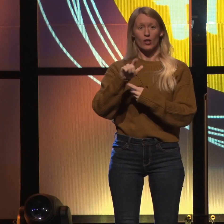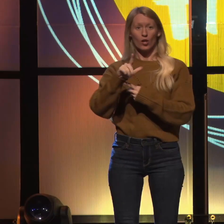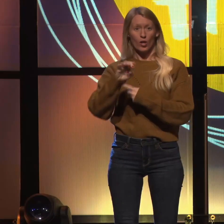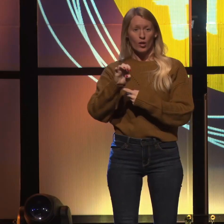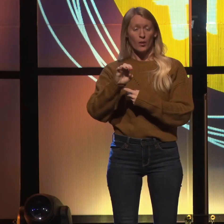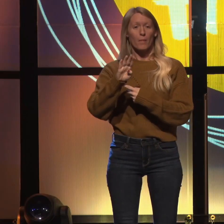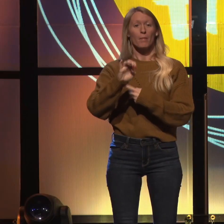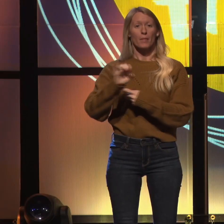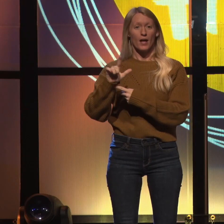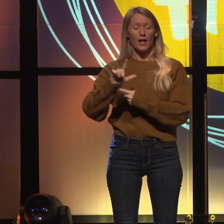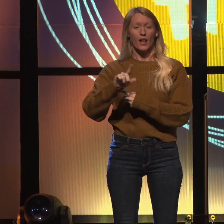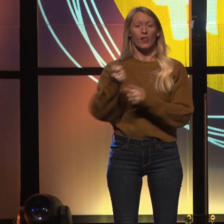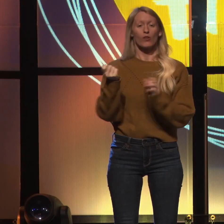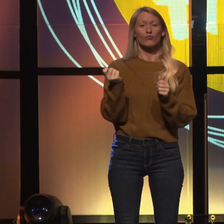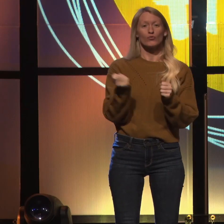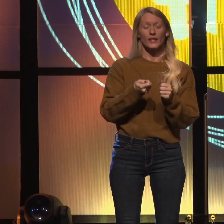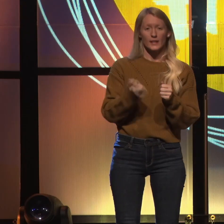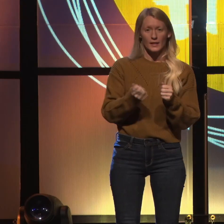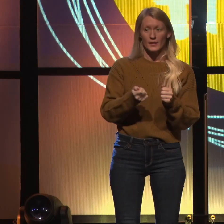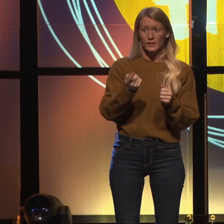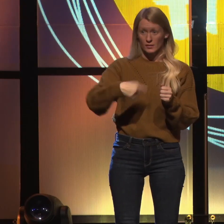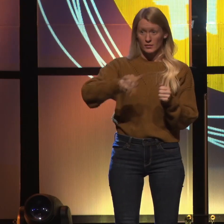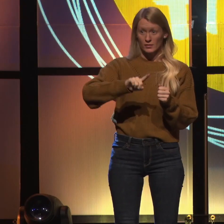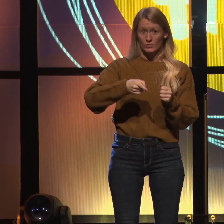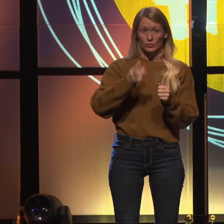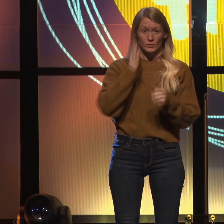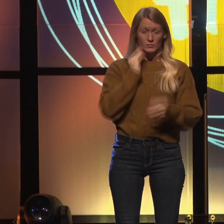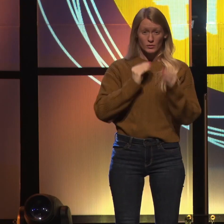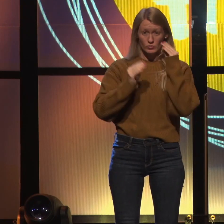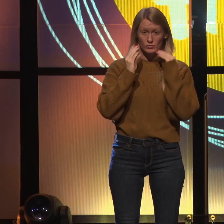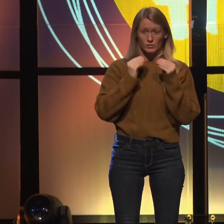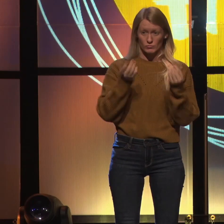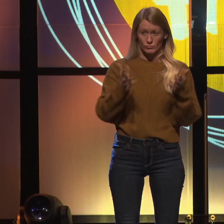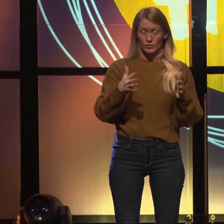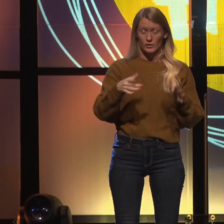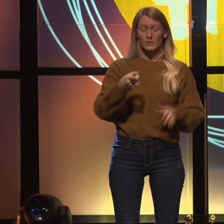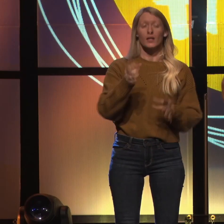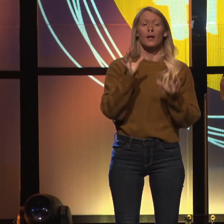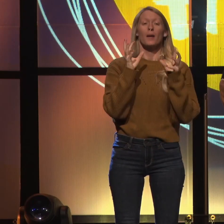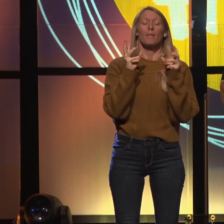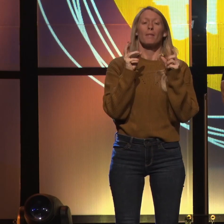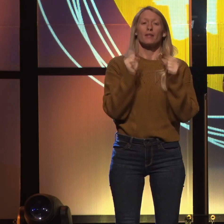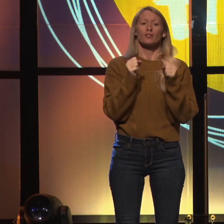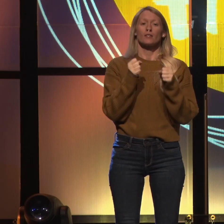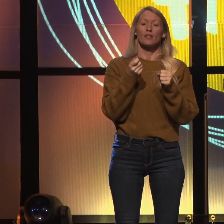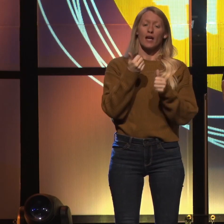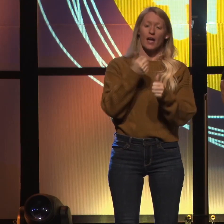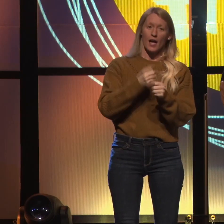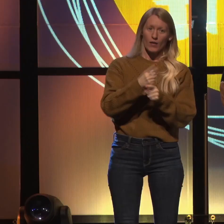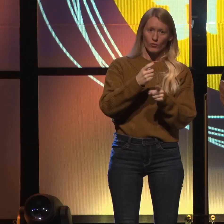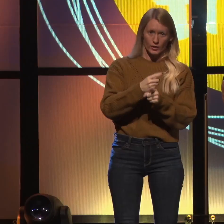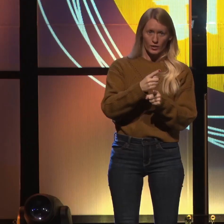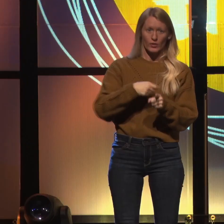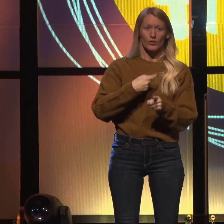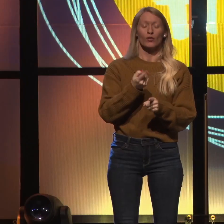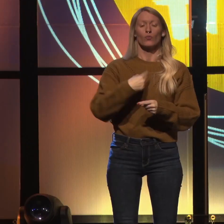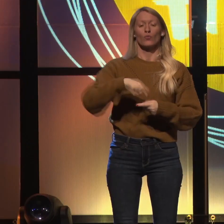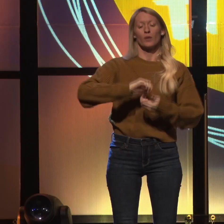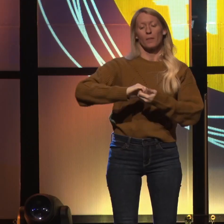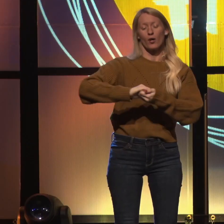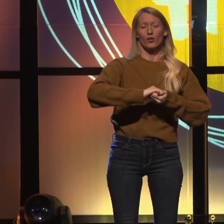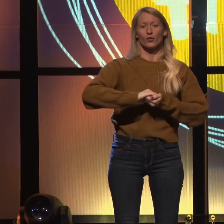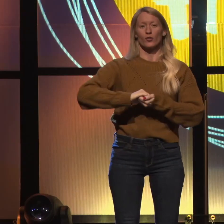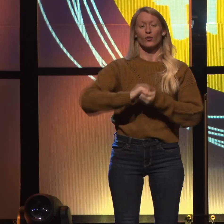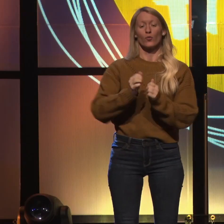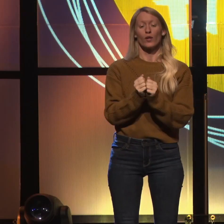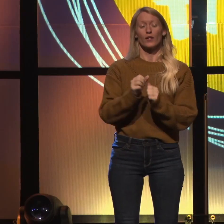before? We have some kettlebell ringers, amazing. So every year we partner with the Salvation Army to ring the